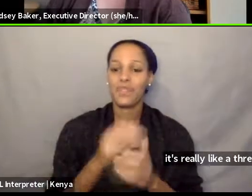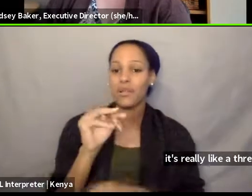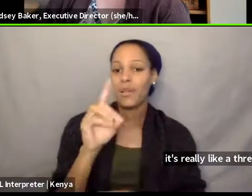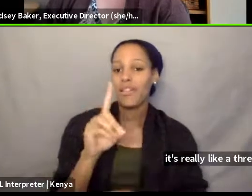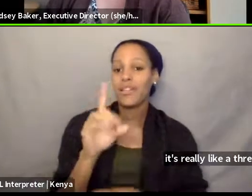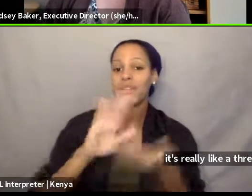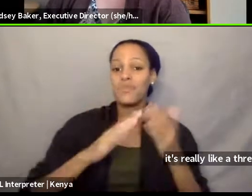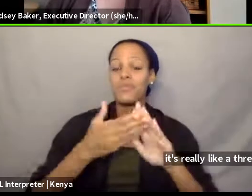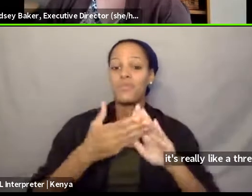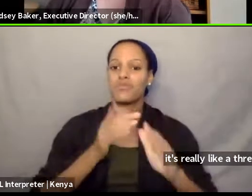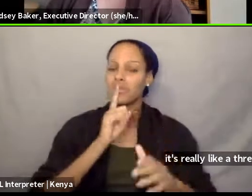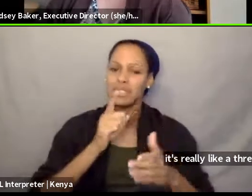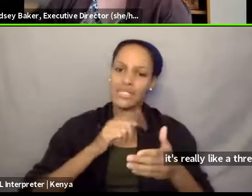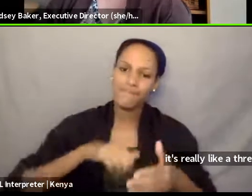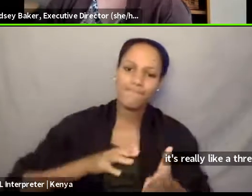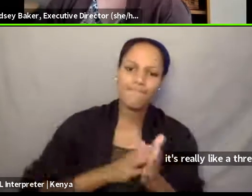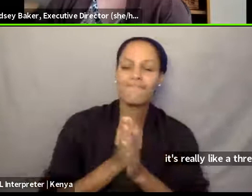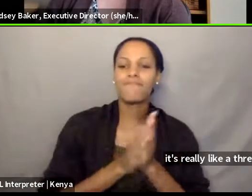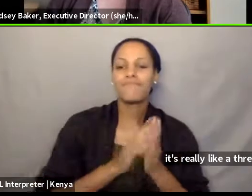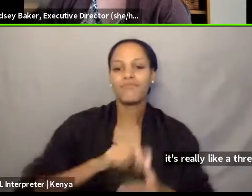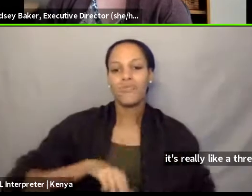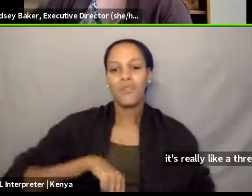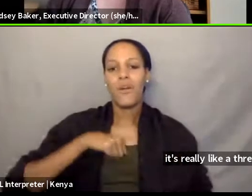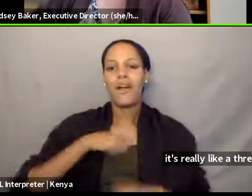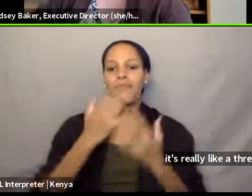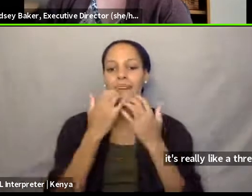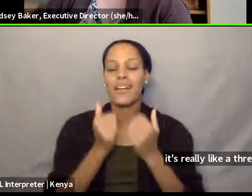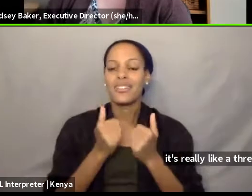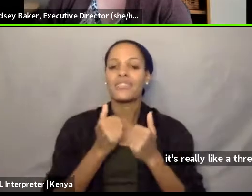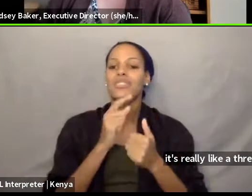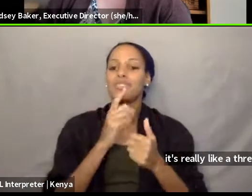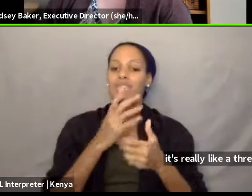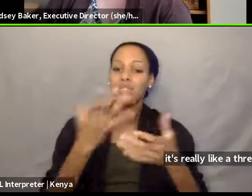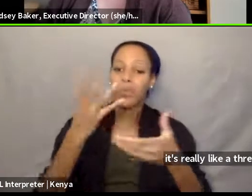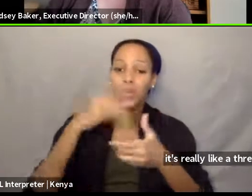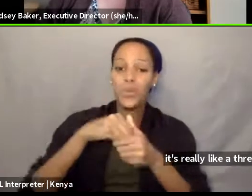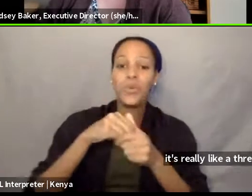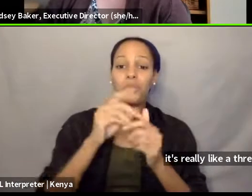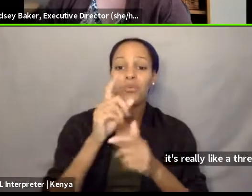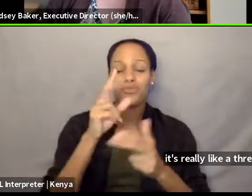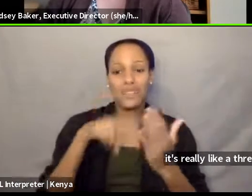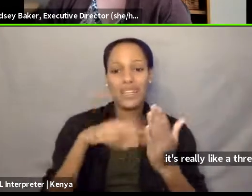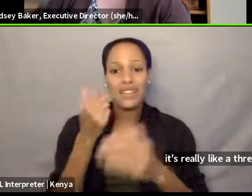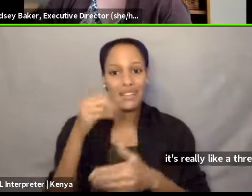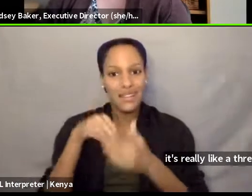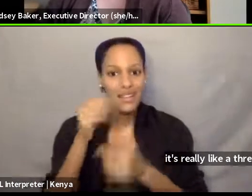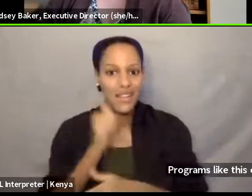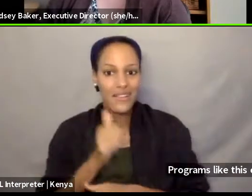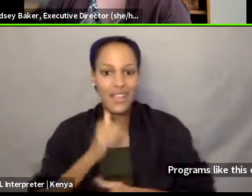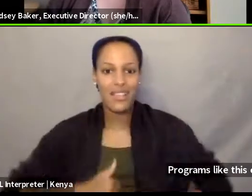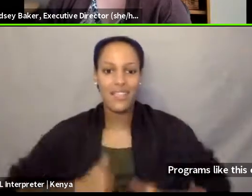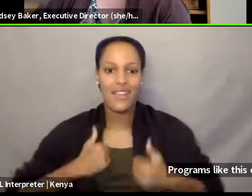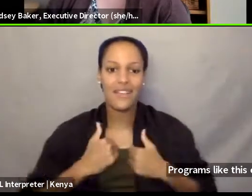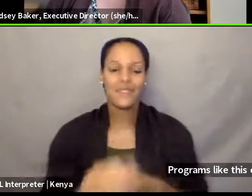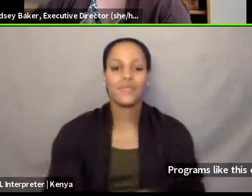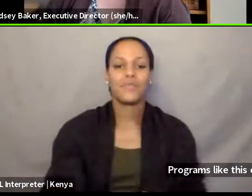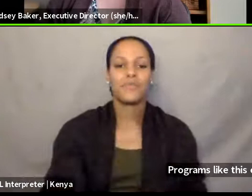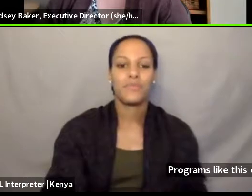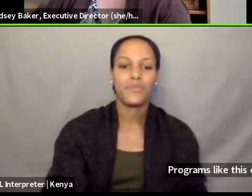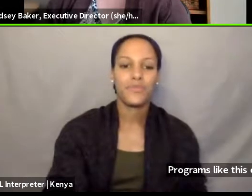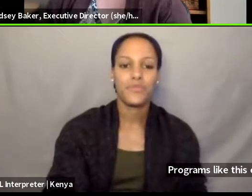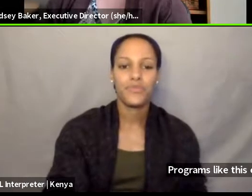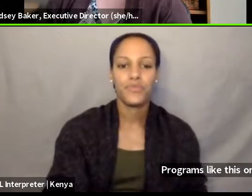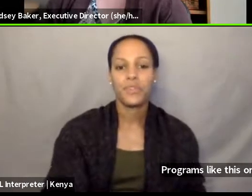we're passionate about making the humanities a part of everyday life. Programs like this one use the humanities to explore our ideas, our stories, and